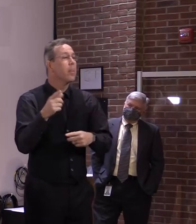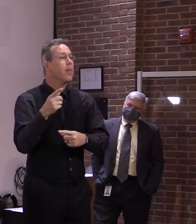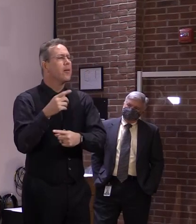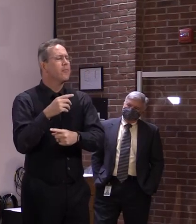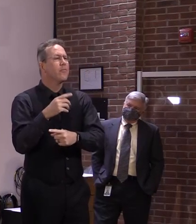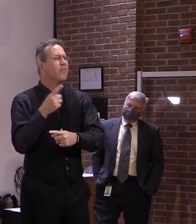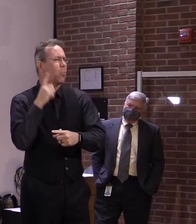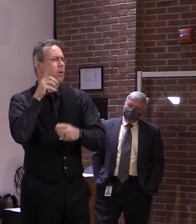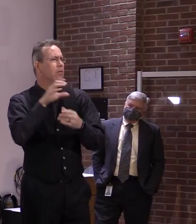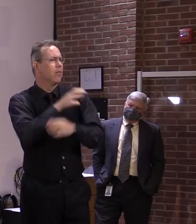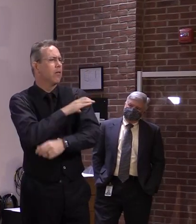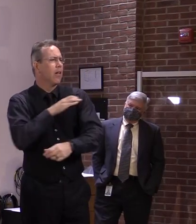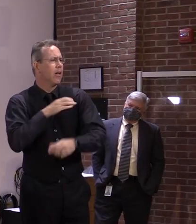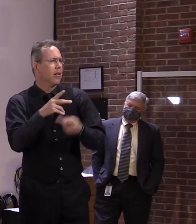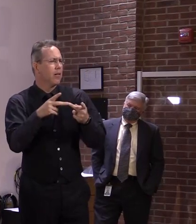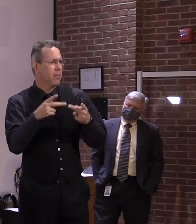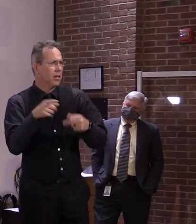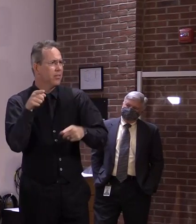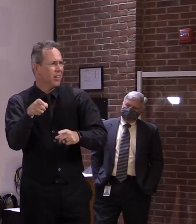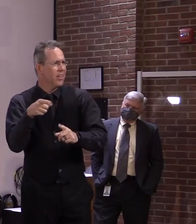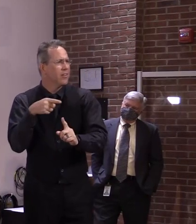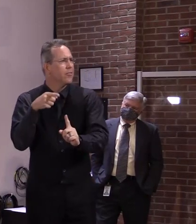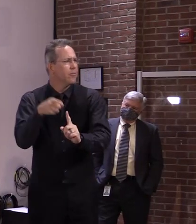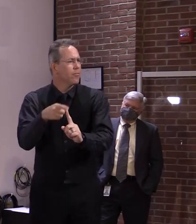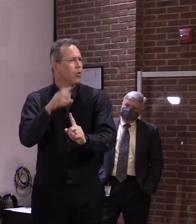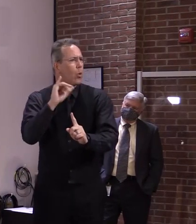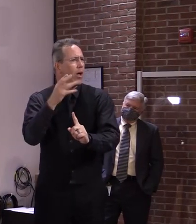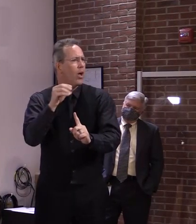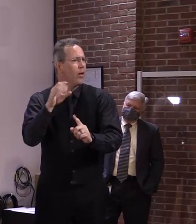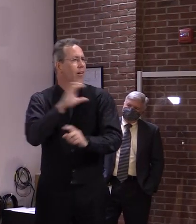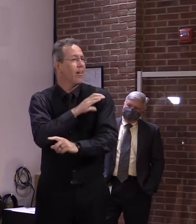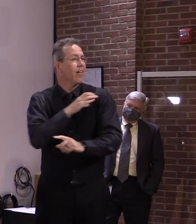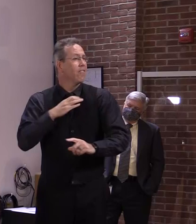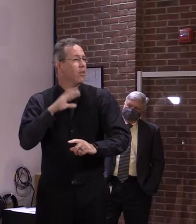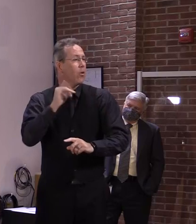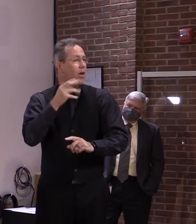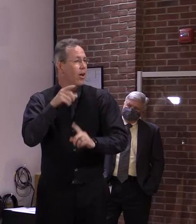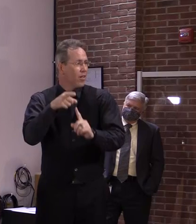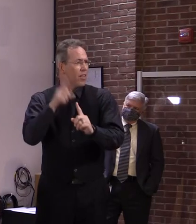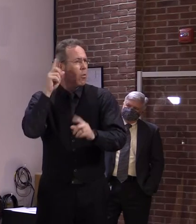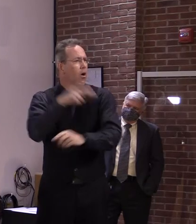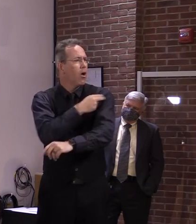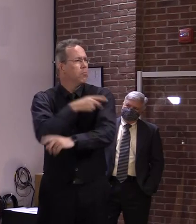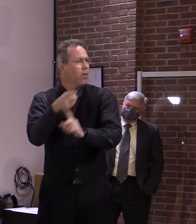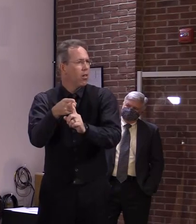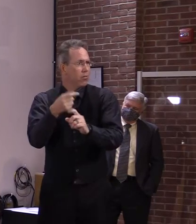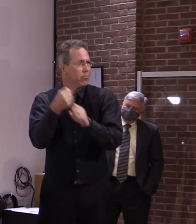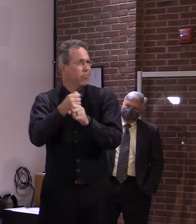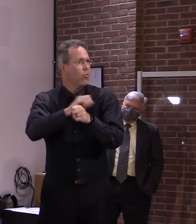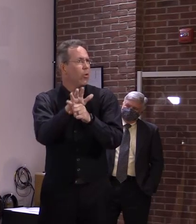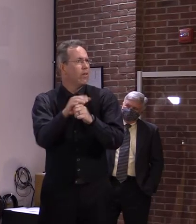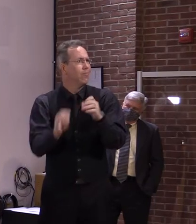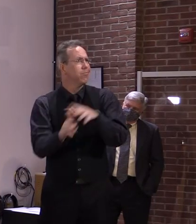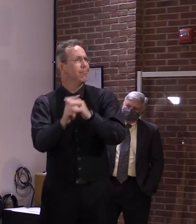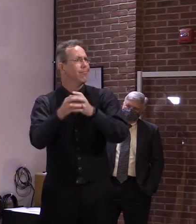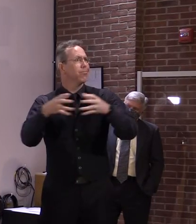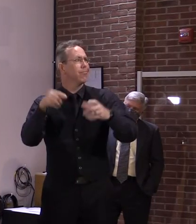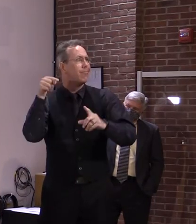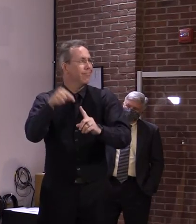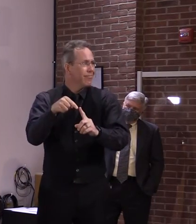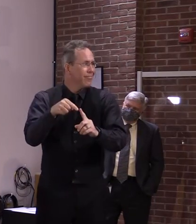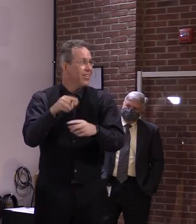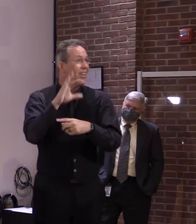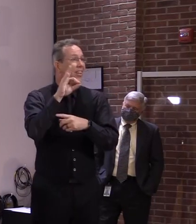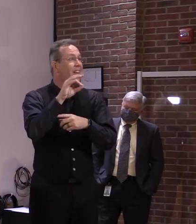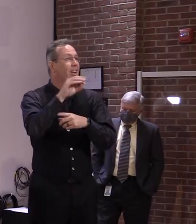in unvaccinated people. So vaccines are powerful and they work very well. So people